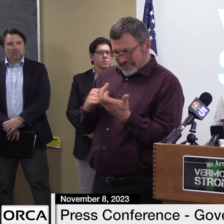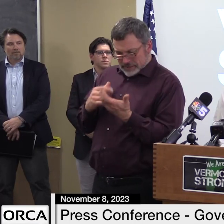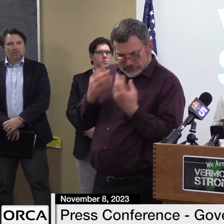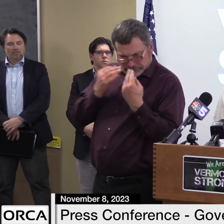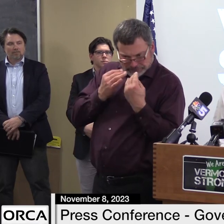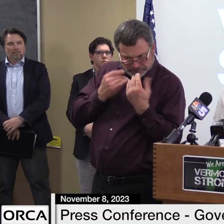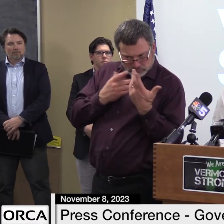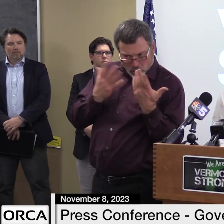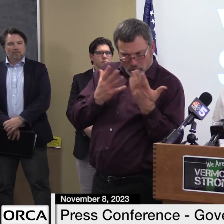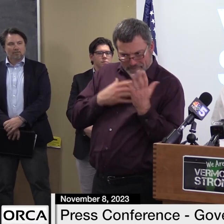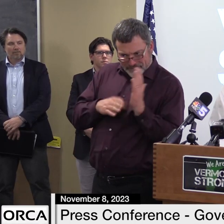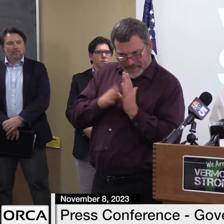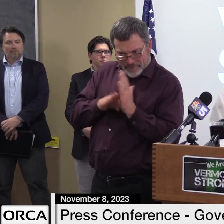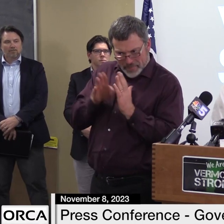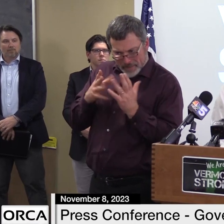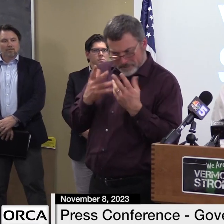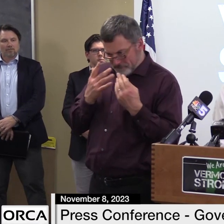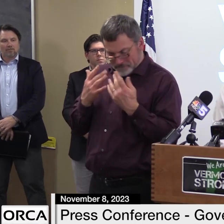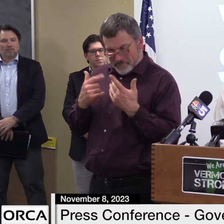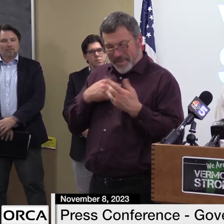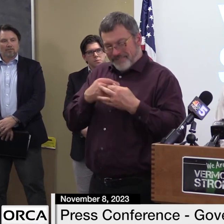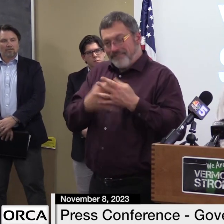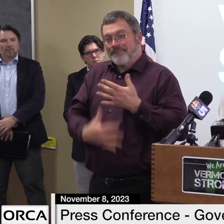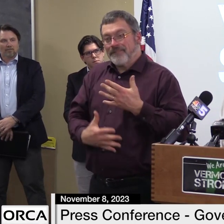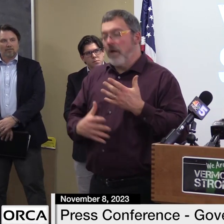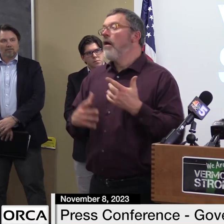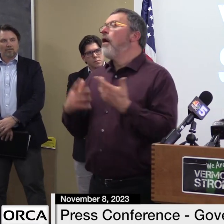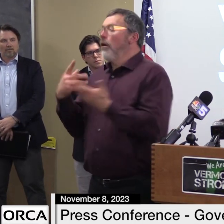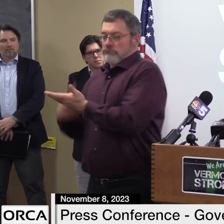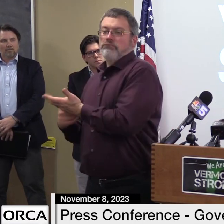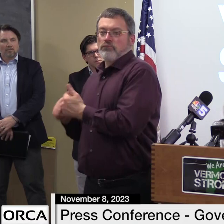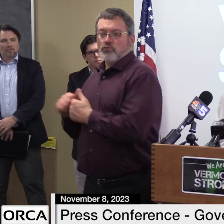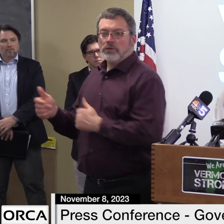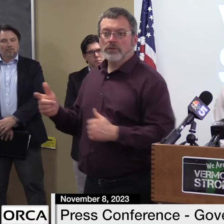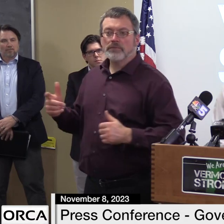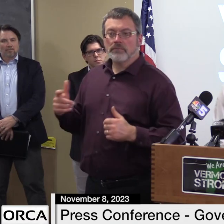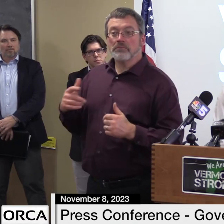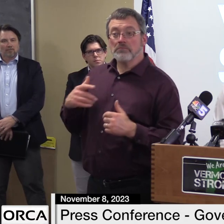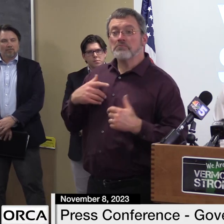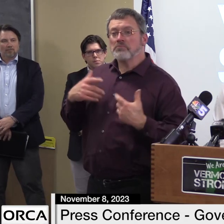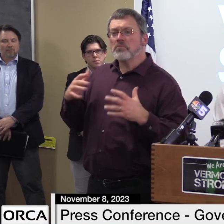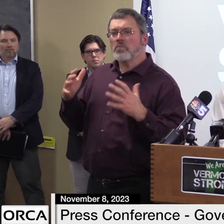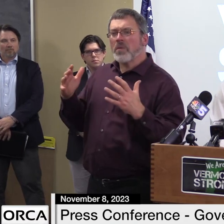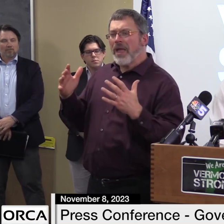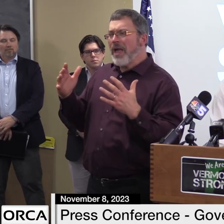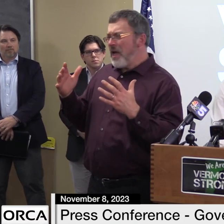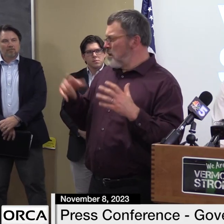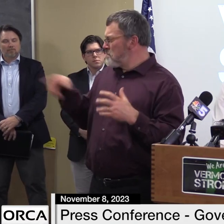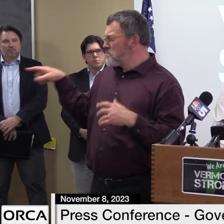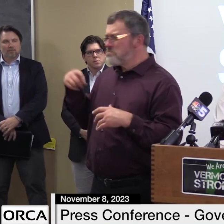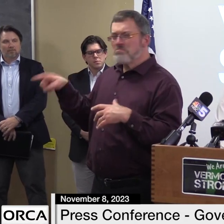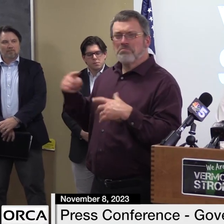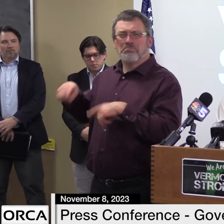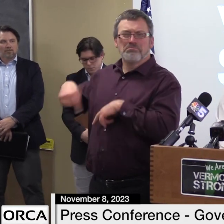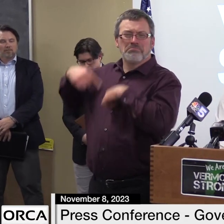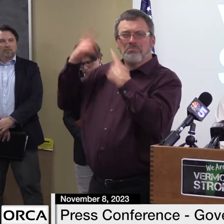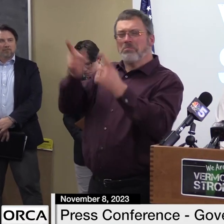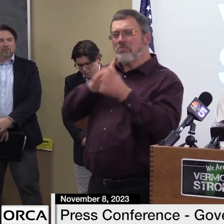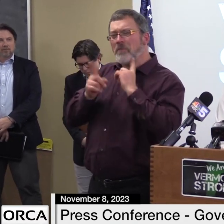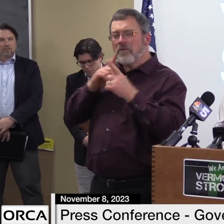I think some of what we've talked about, this shouldn't be a surprise to anyone, but I